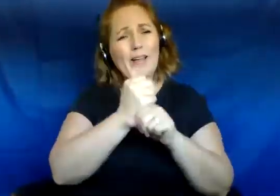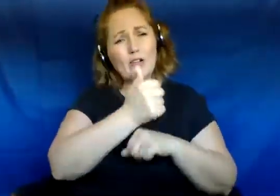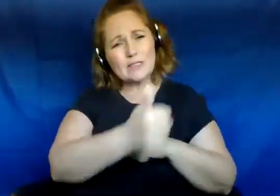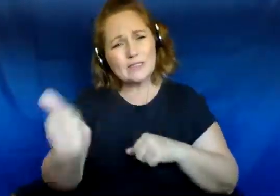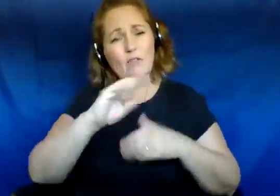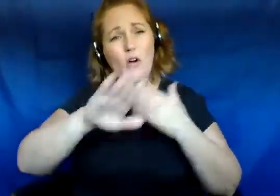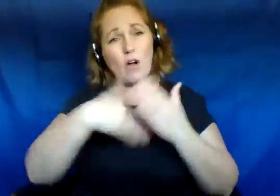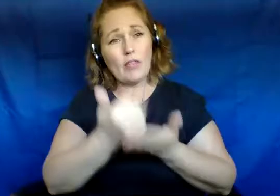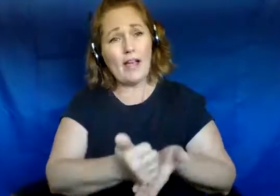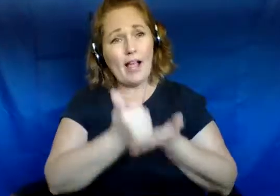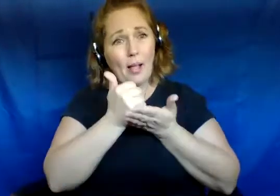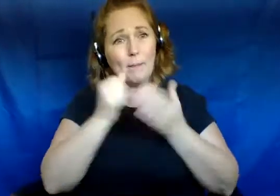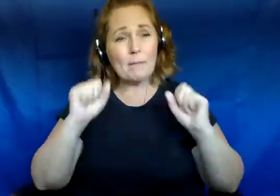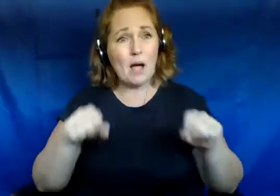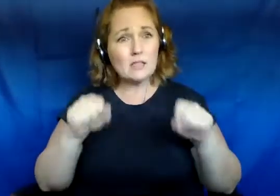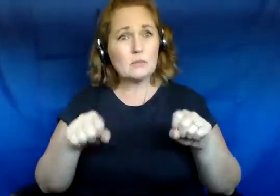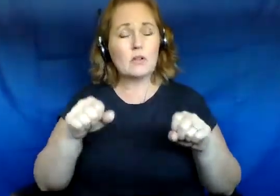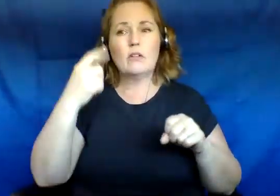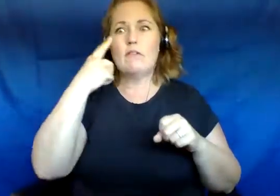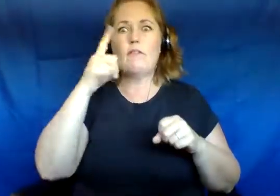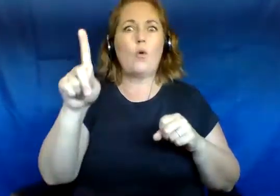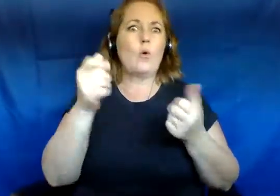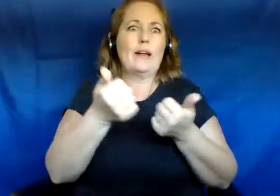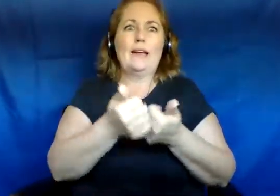can get from anything,